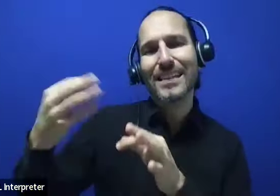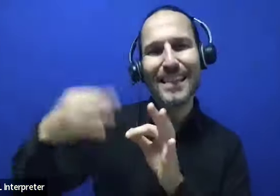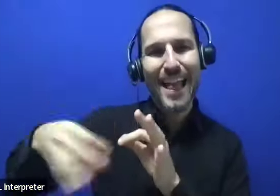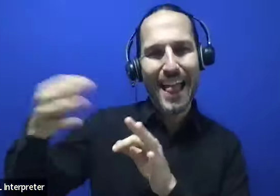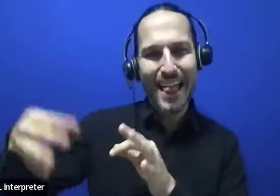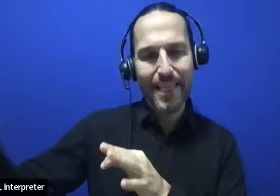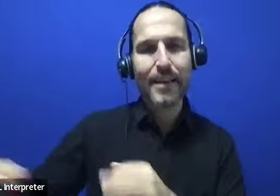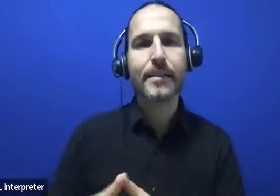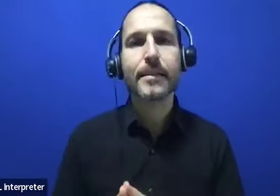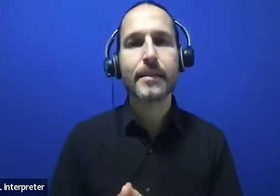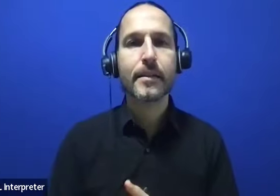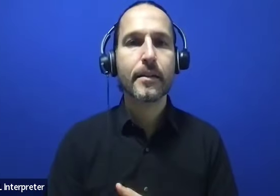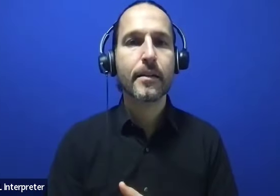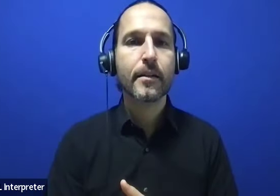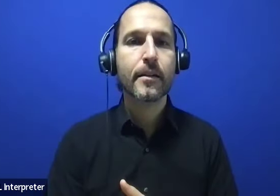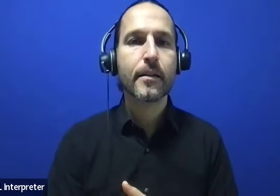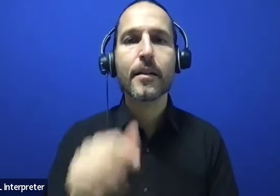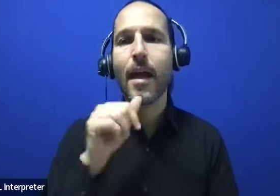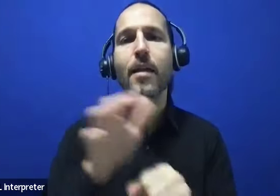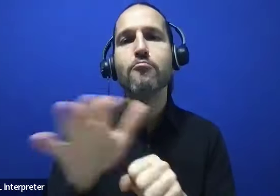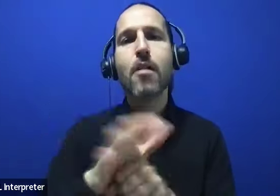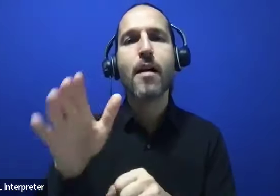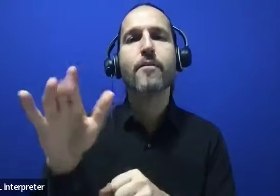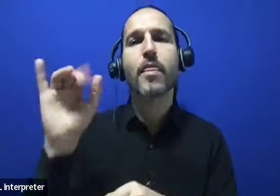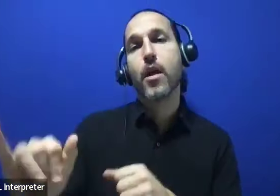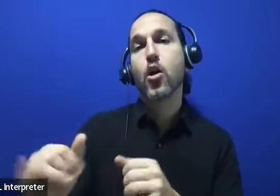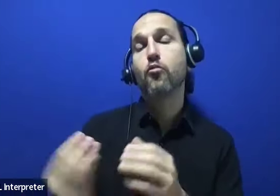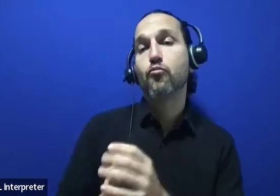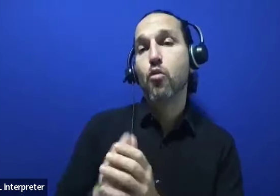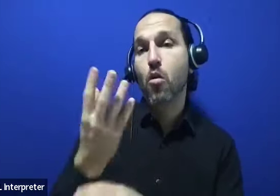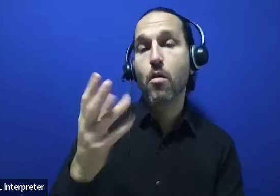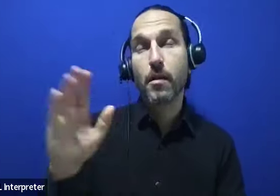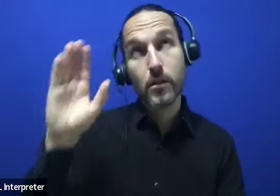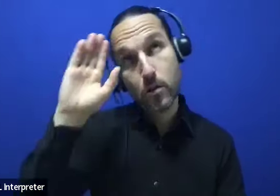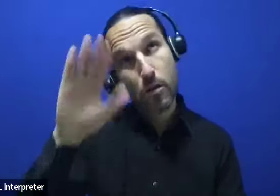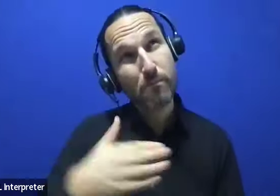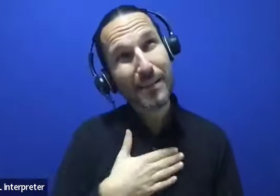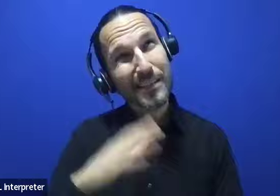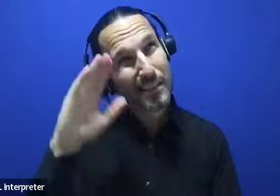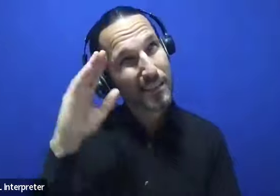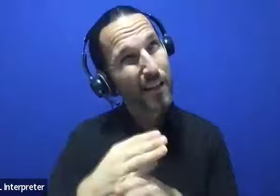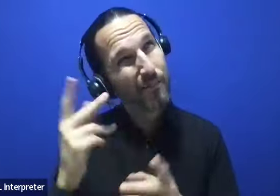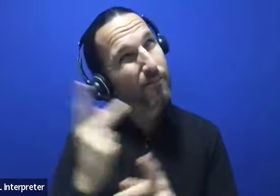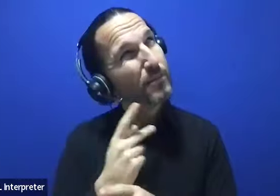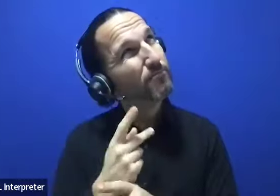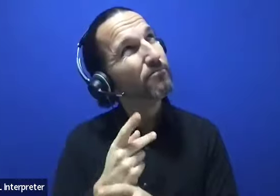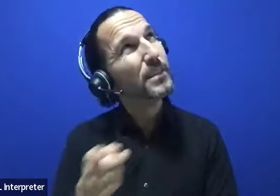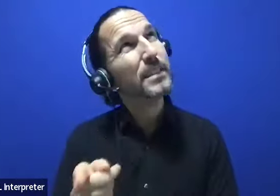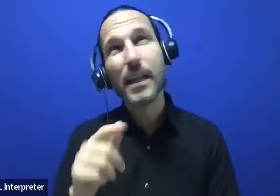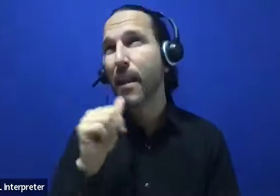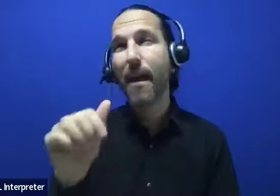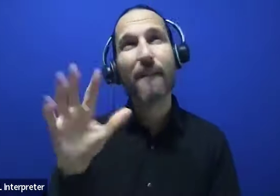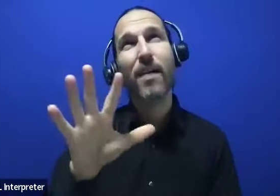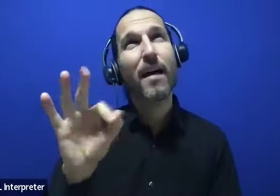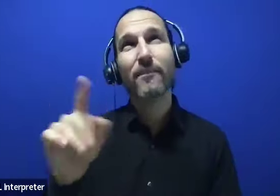maybe smaller than average in their growth. You know, my son is not 5 feet